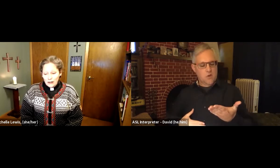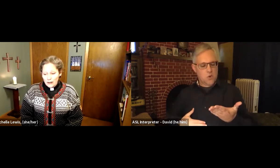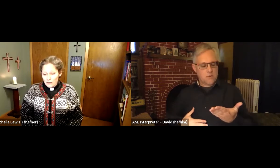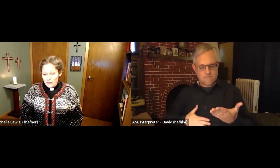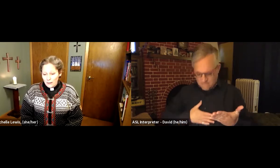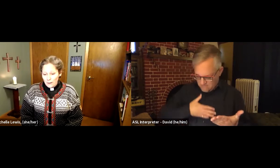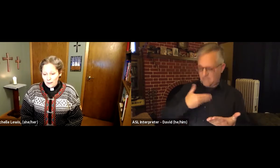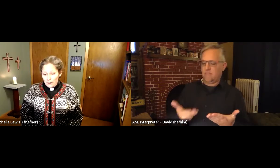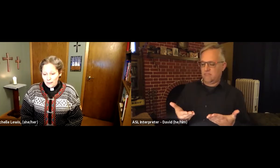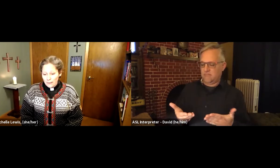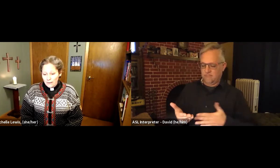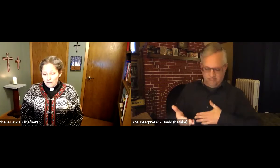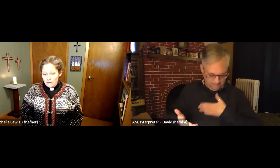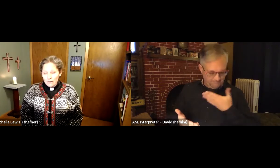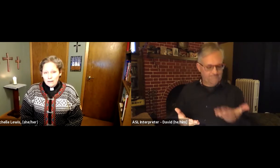better,